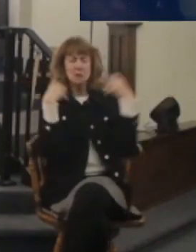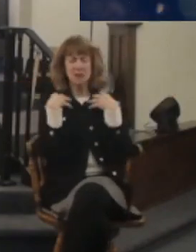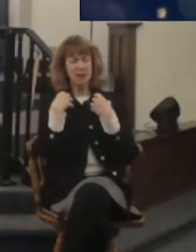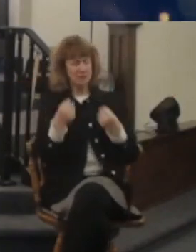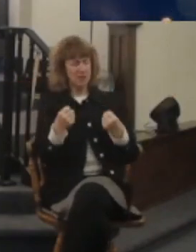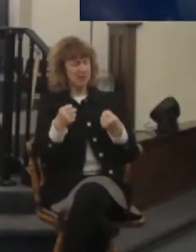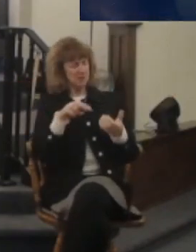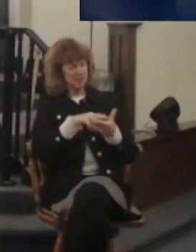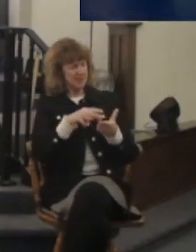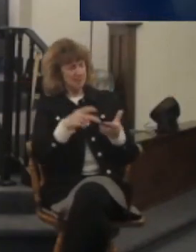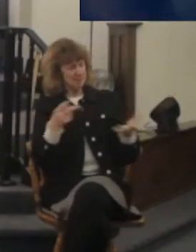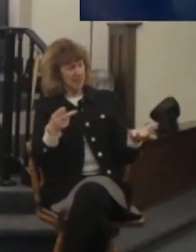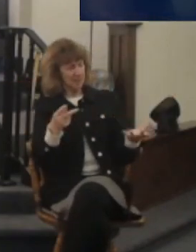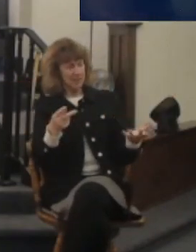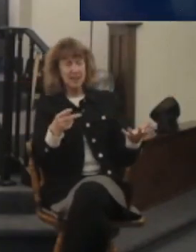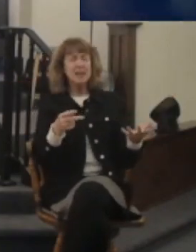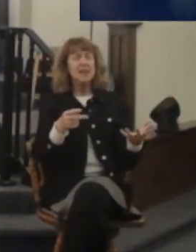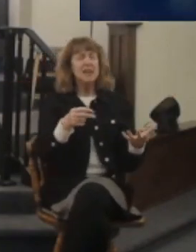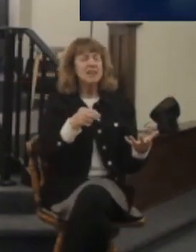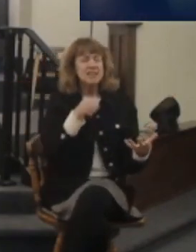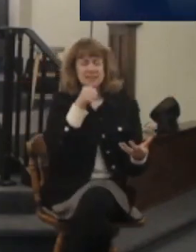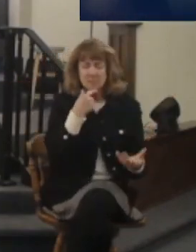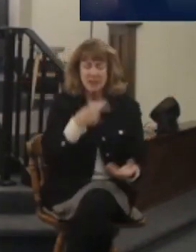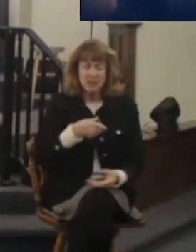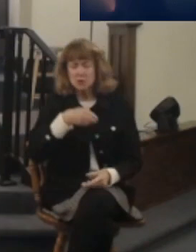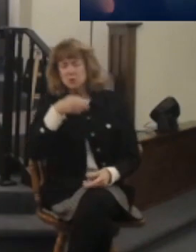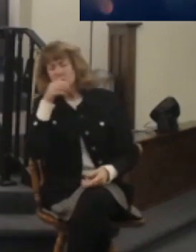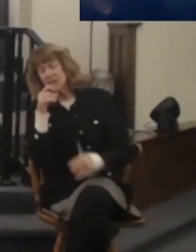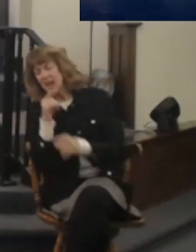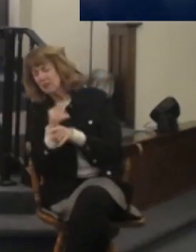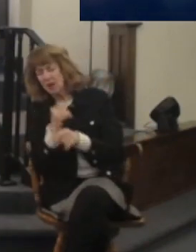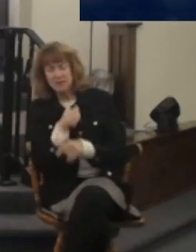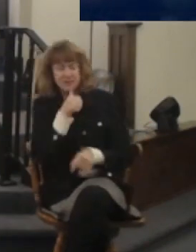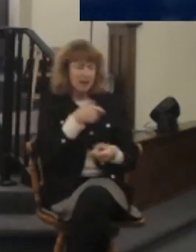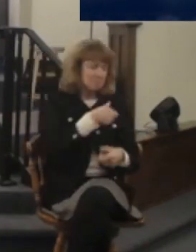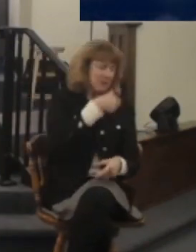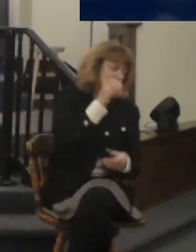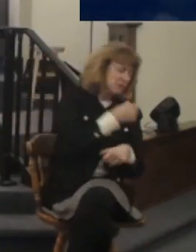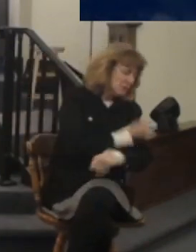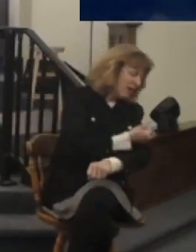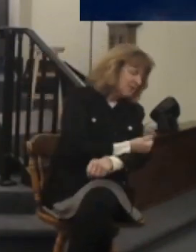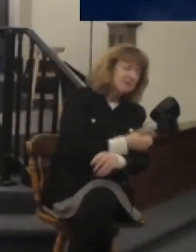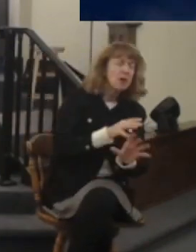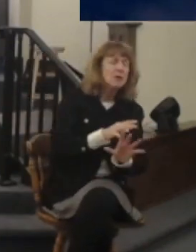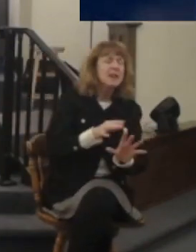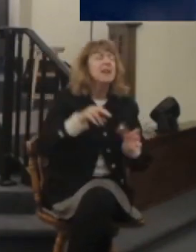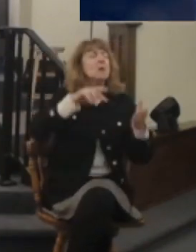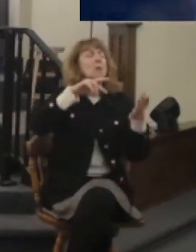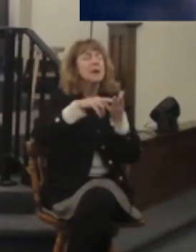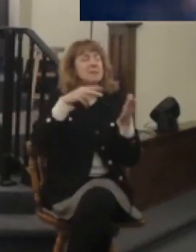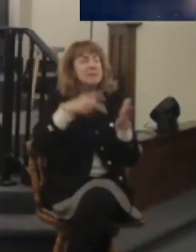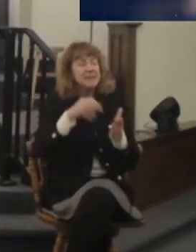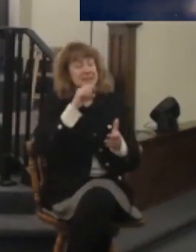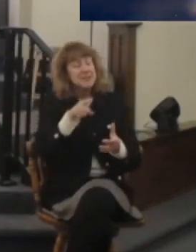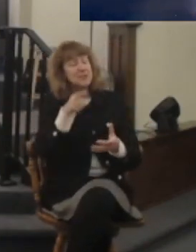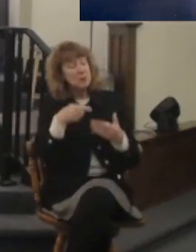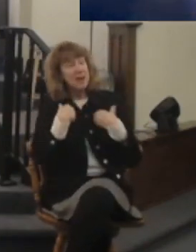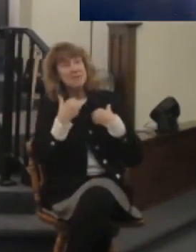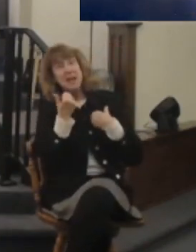not necessarily mean you drink too much alcohol or you've done drugs or are doing drugs. It can